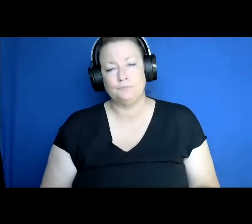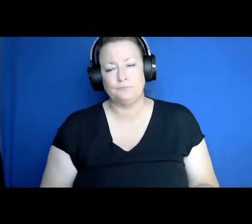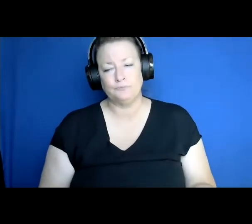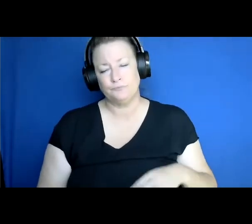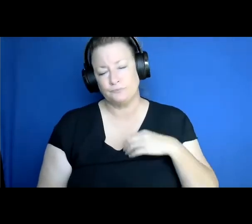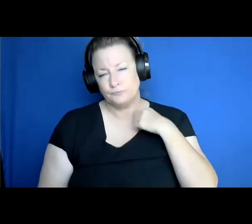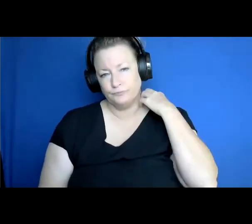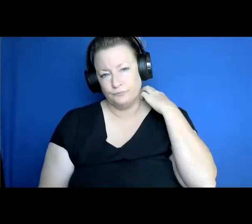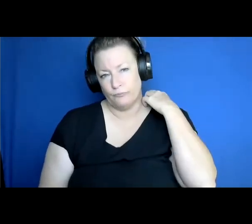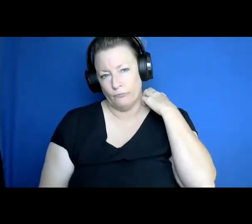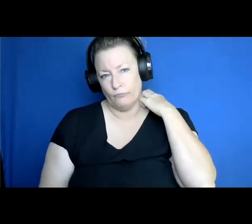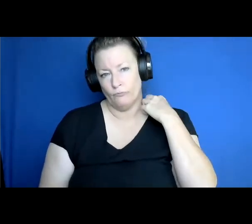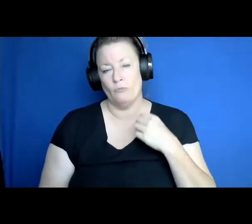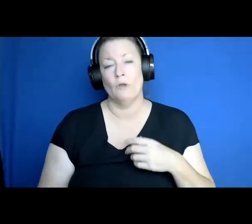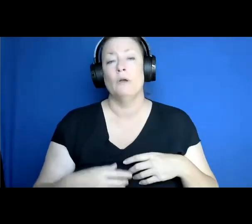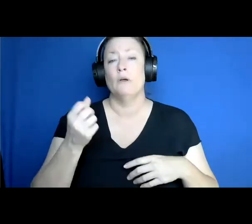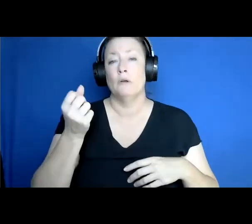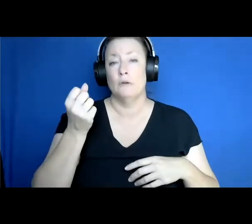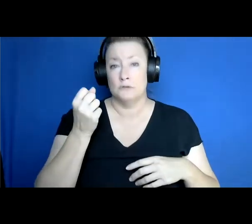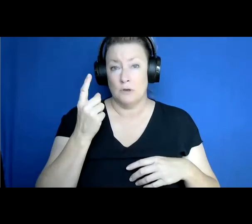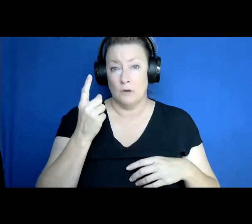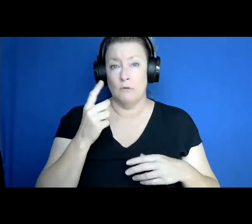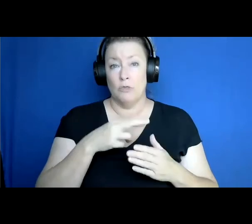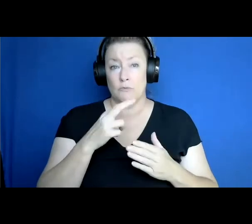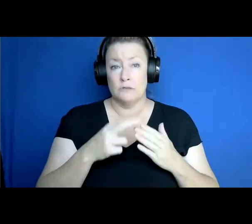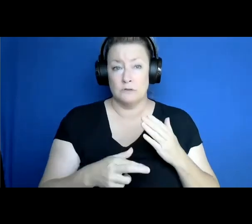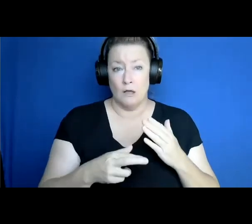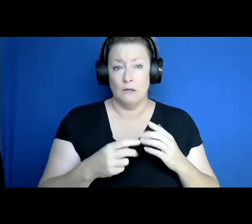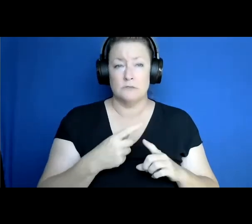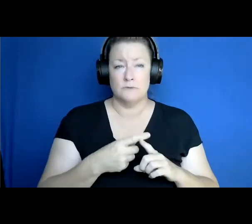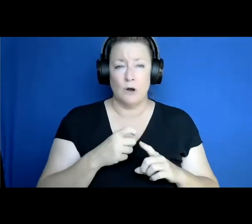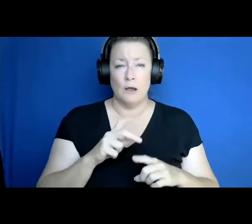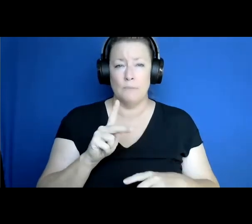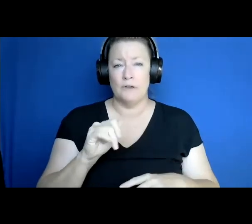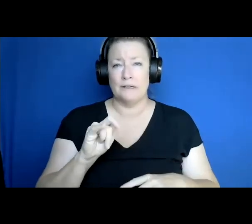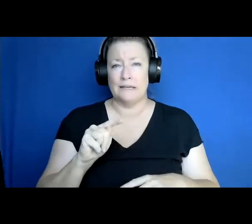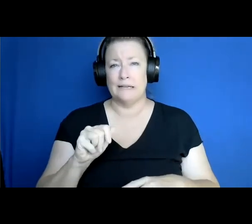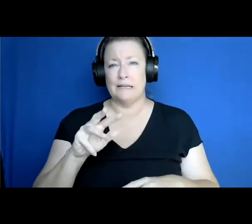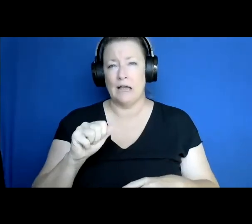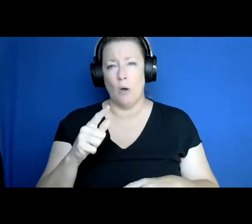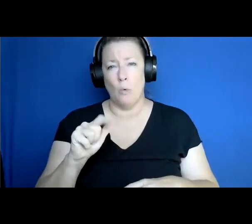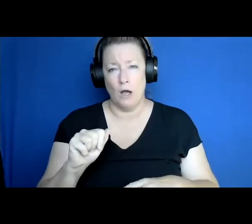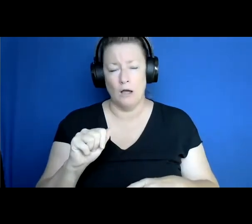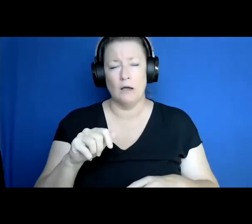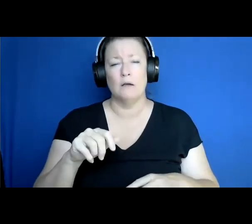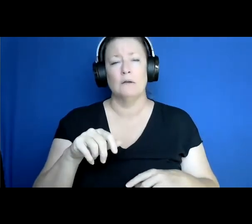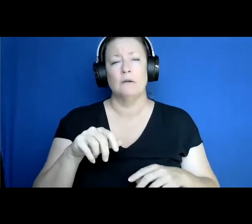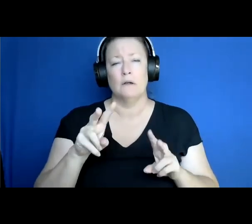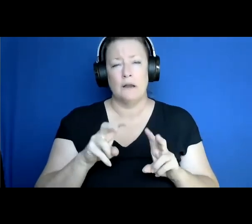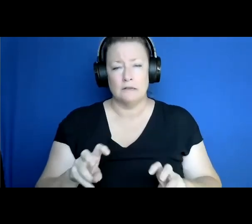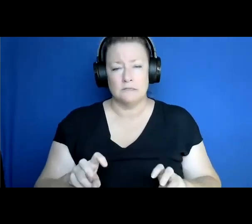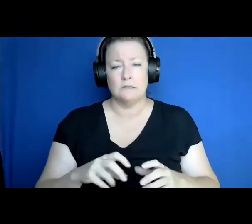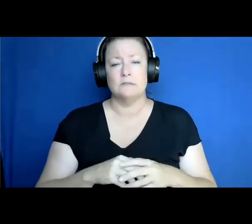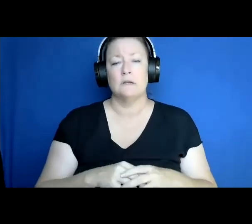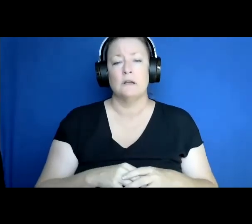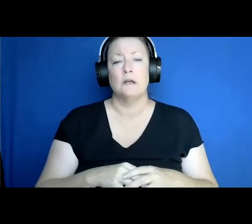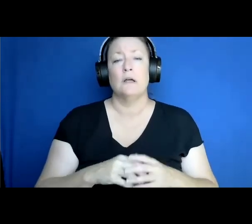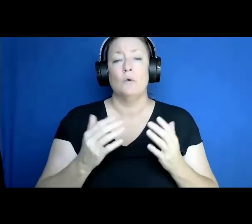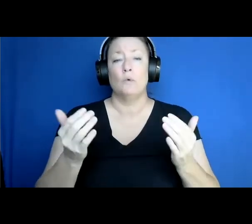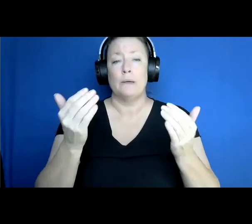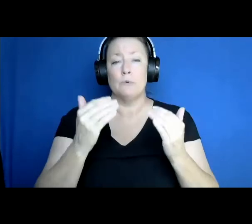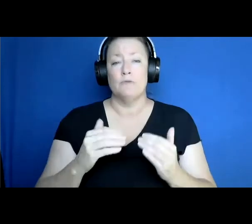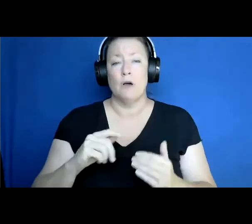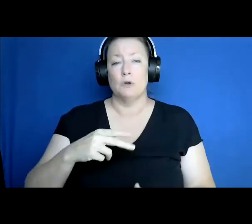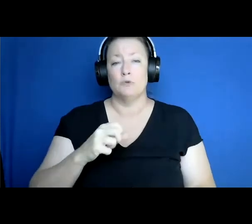So given the findings from the Kitagawa analysis that it's a birth weight distribution issue, we then move on to phase 2, step